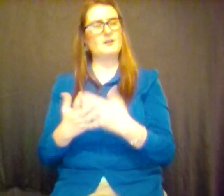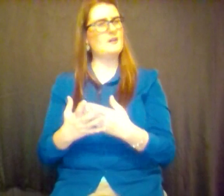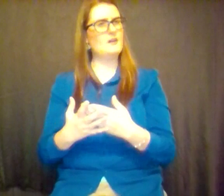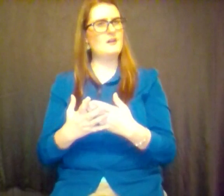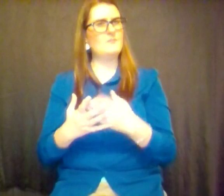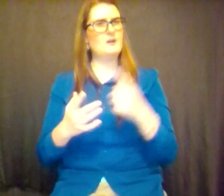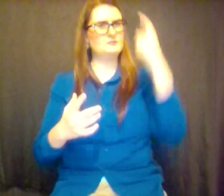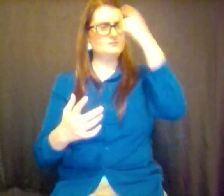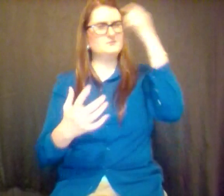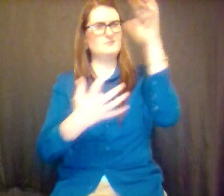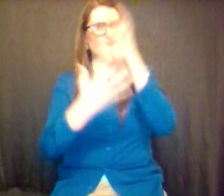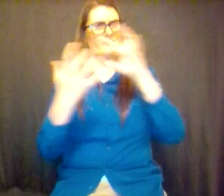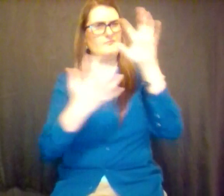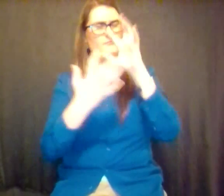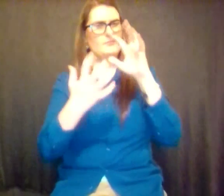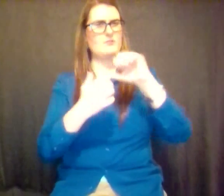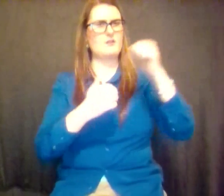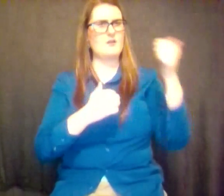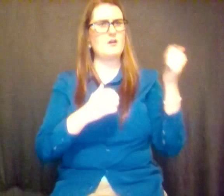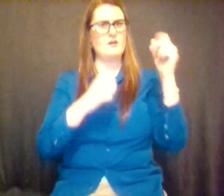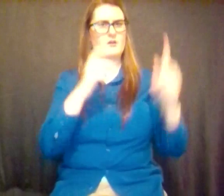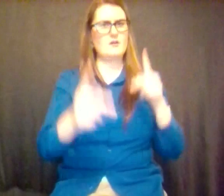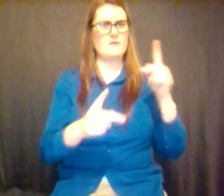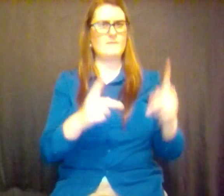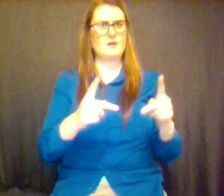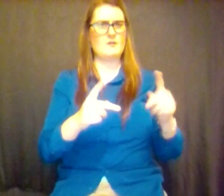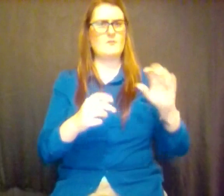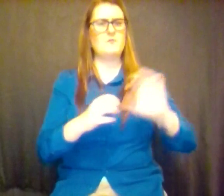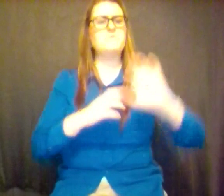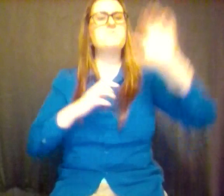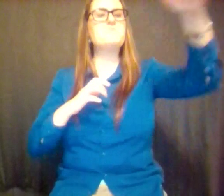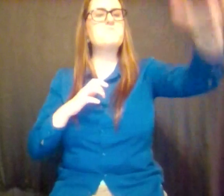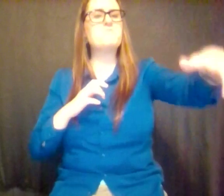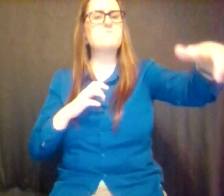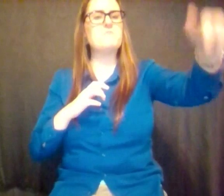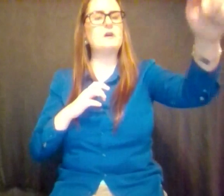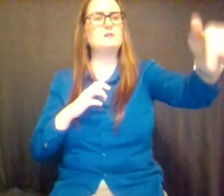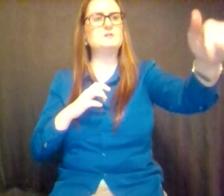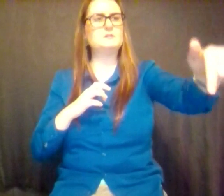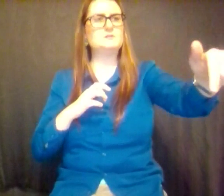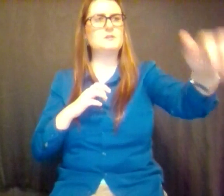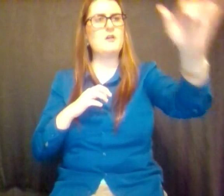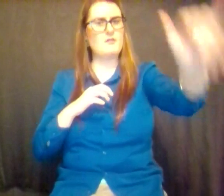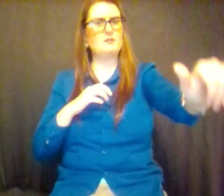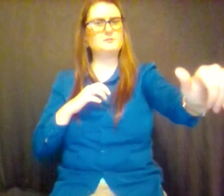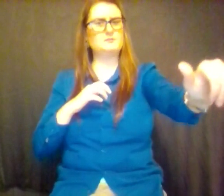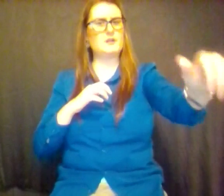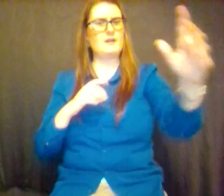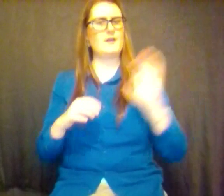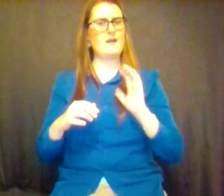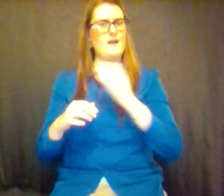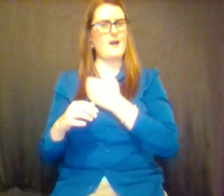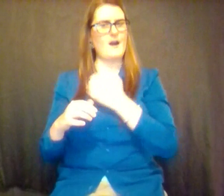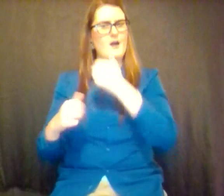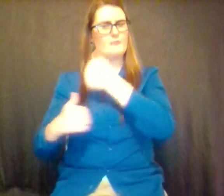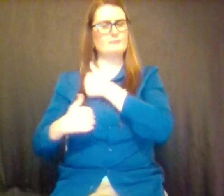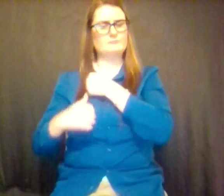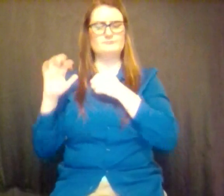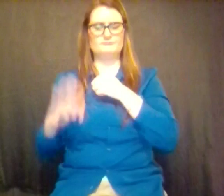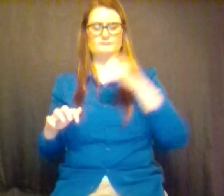there wasn't any fighting going on. "What's all this?" asked David. "Why aren't you fighting our enemies?" David's 1, 2, 3,